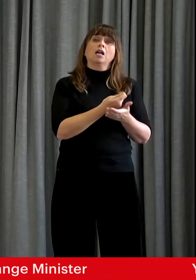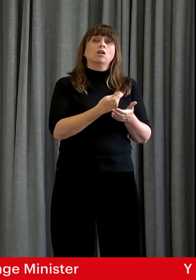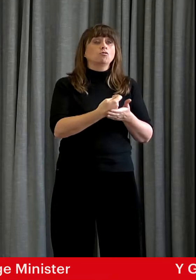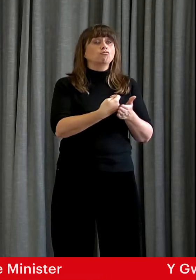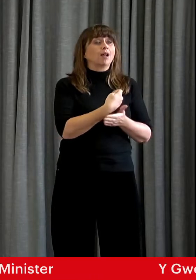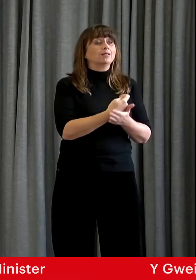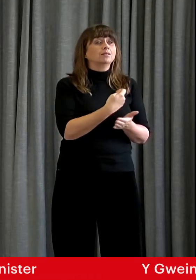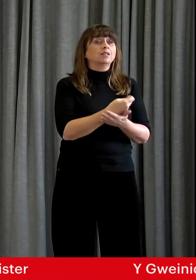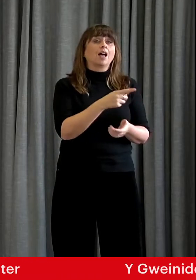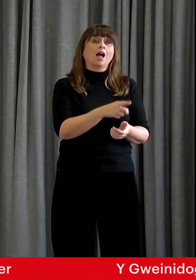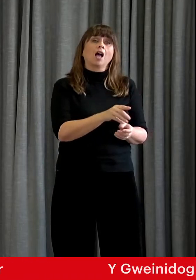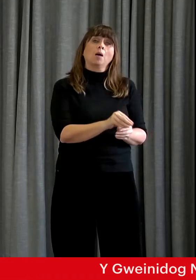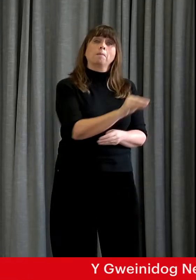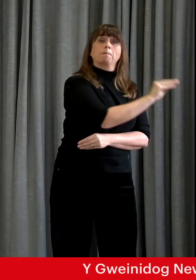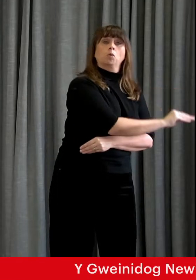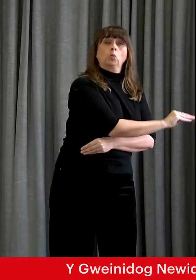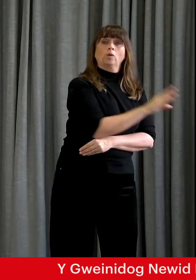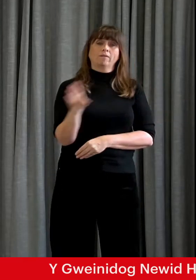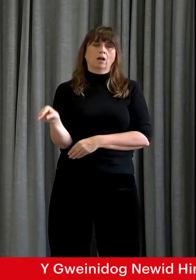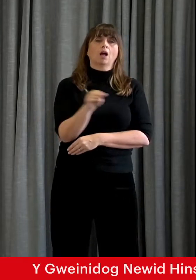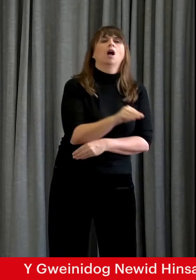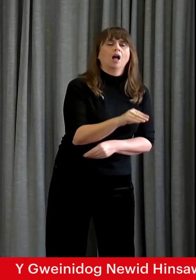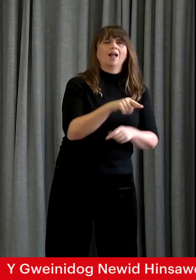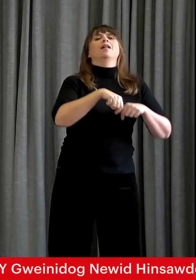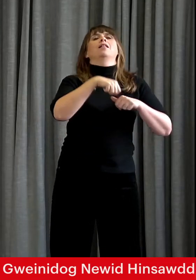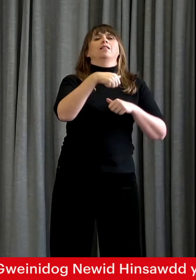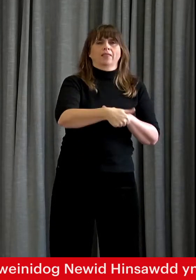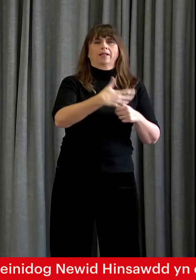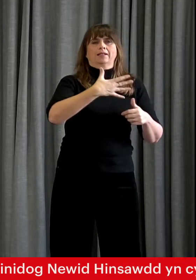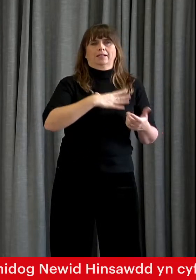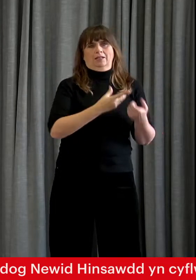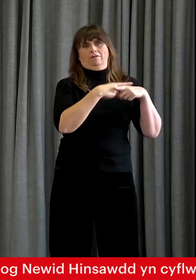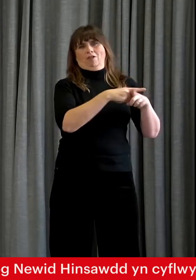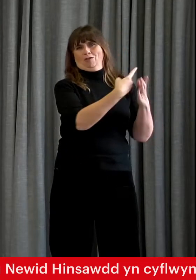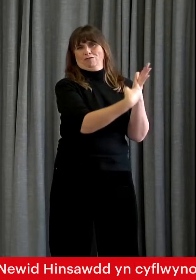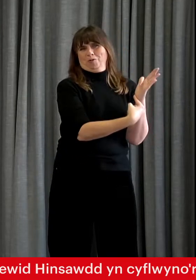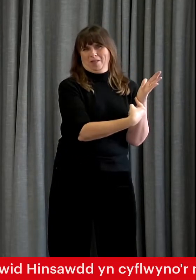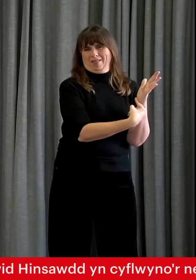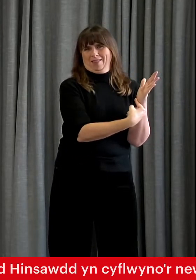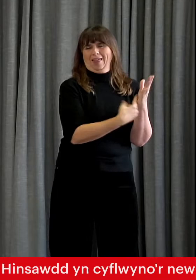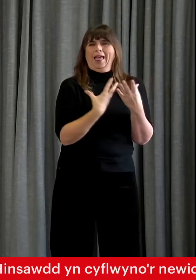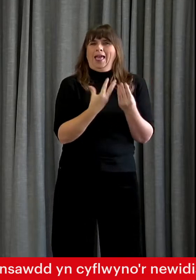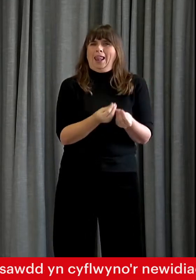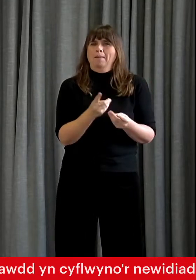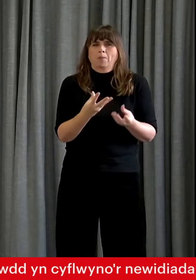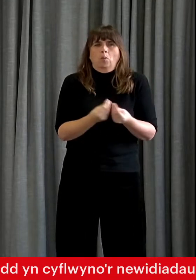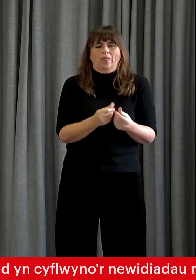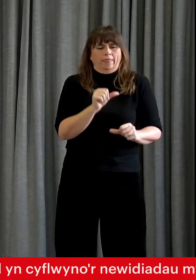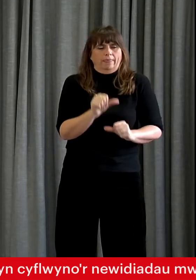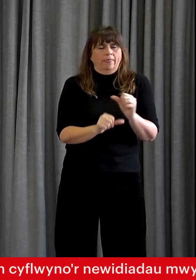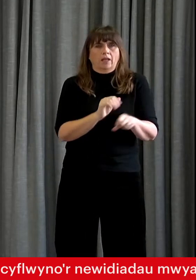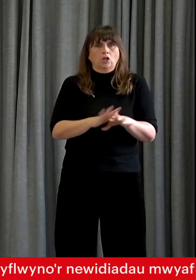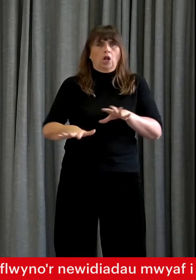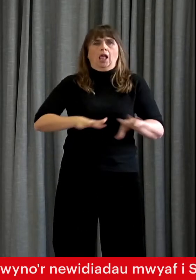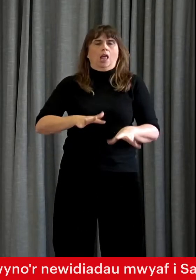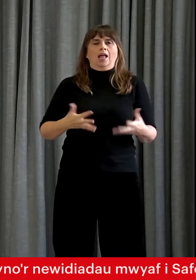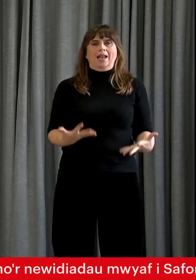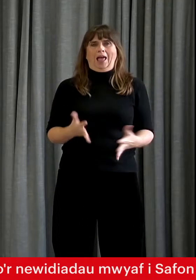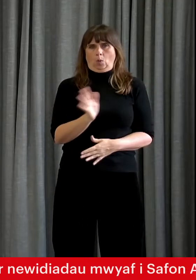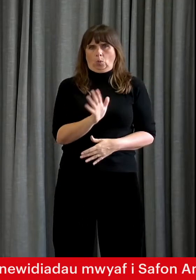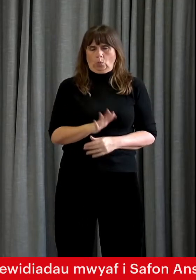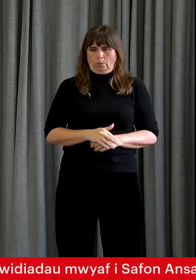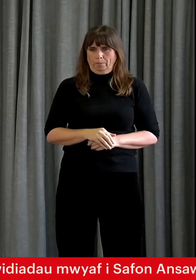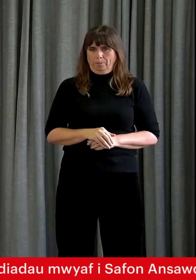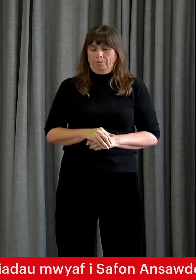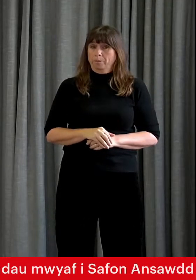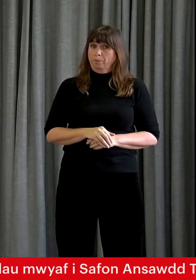a process of phasing in elements over a period of time to assist social landlords with programme costs. In addition, new elements